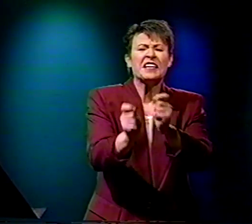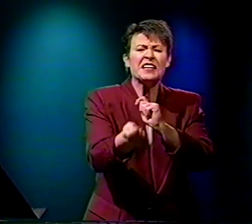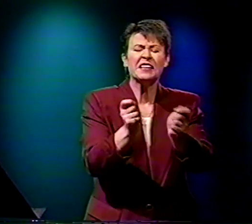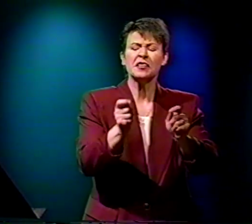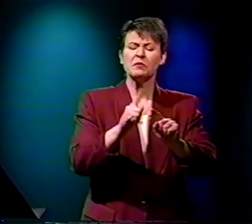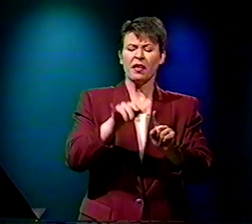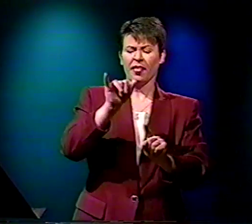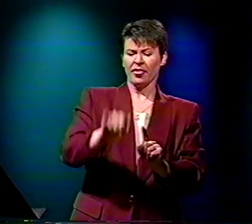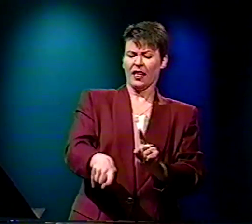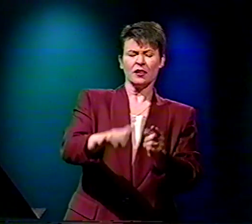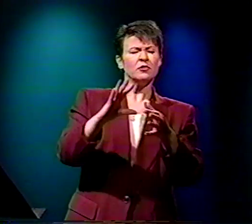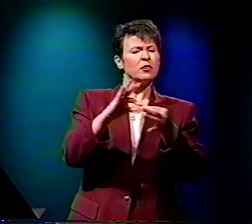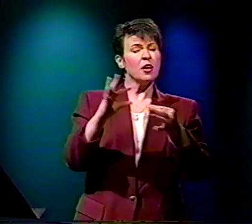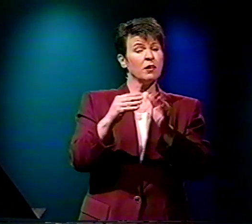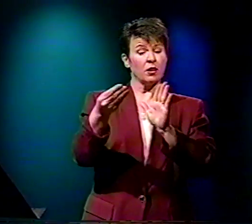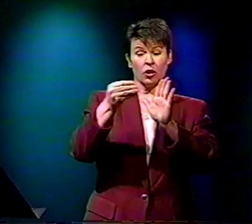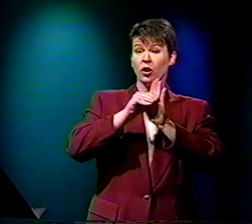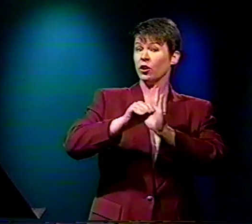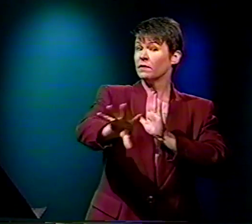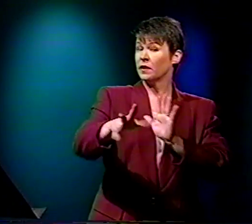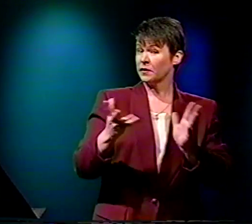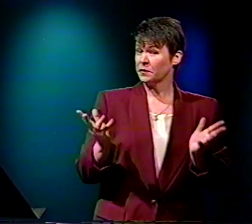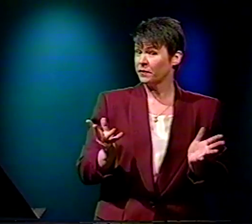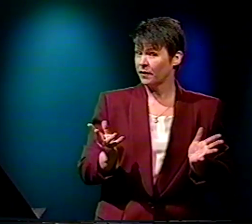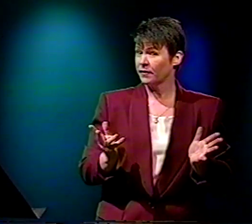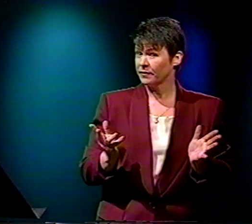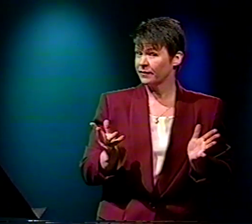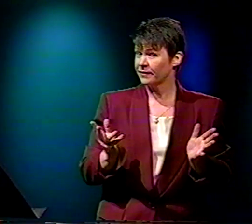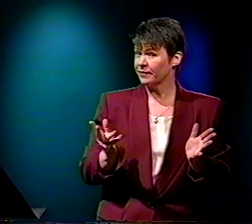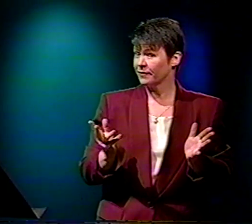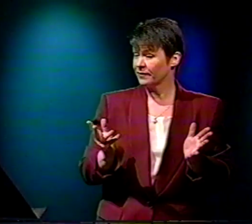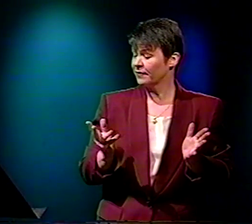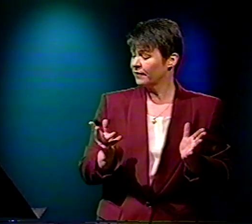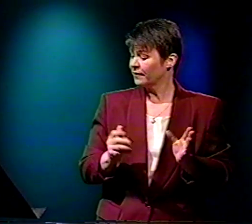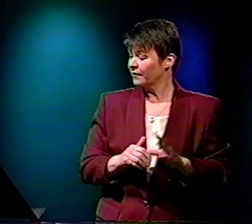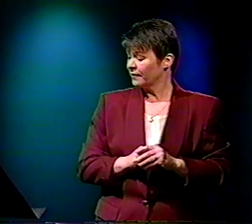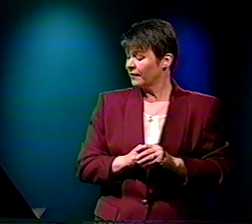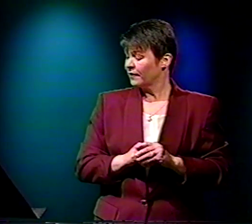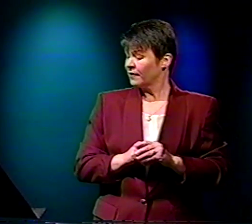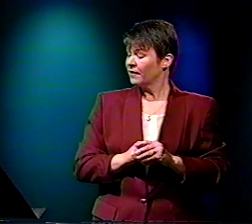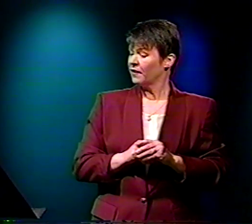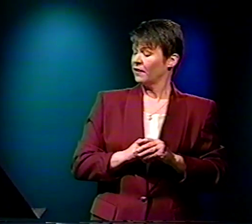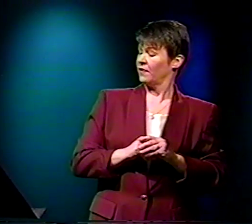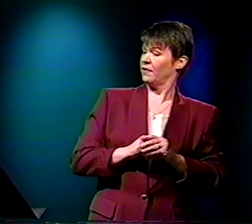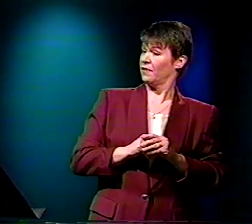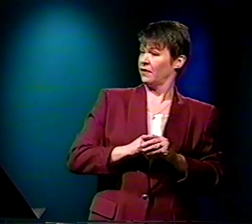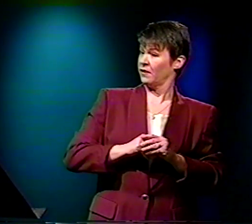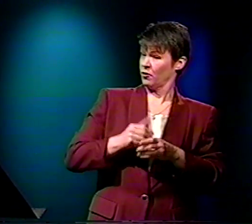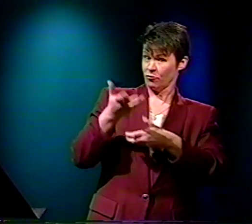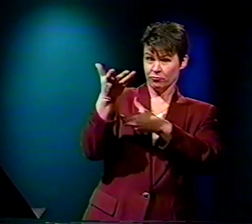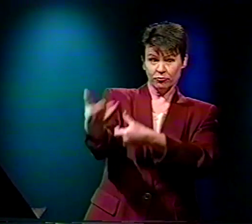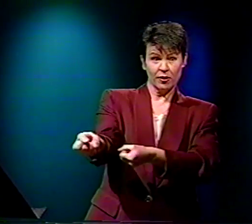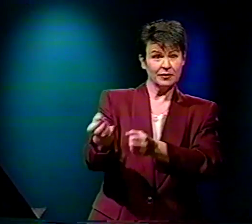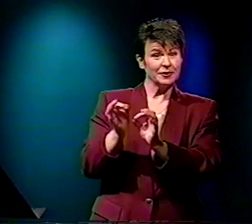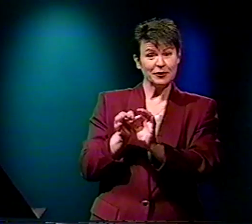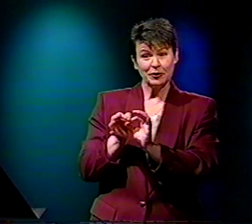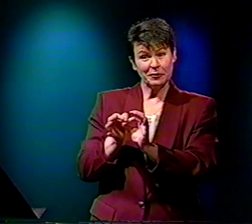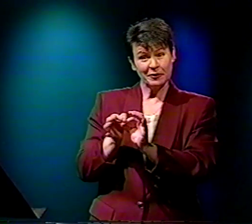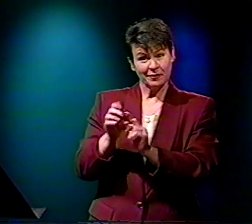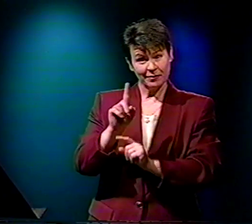matter what changes to its form have taken. The point is that it has very significant issues reflected within this story.